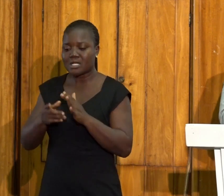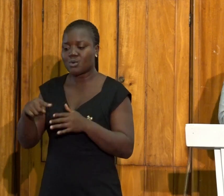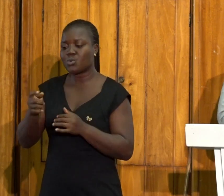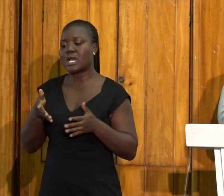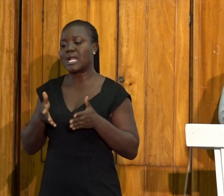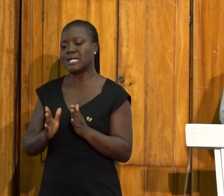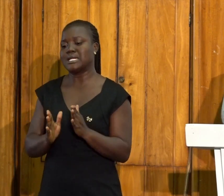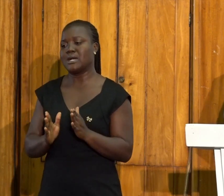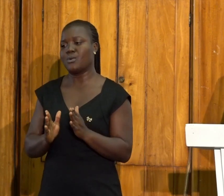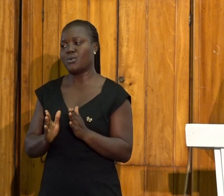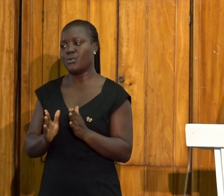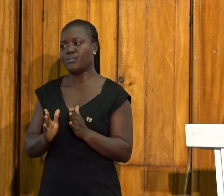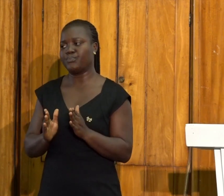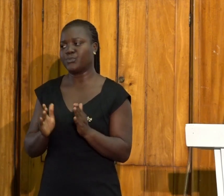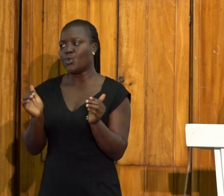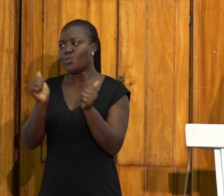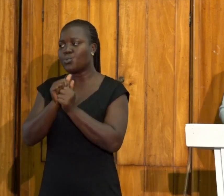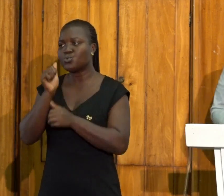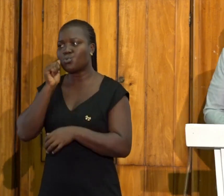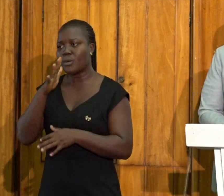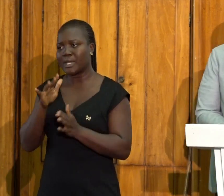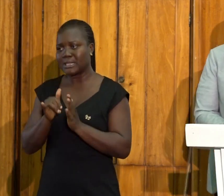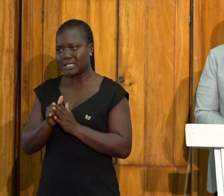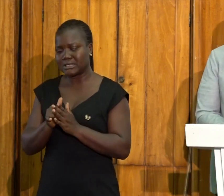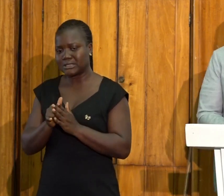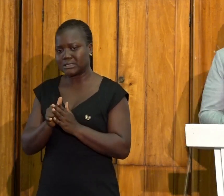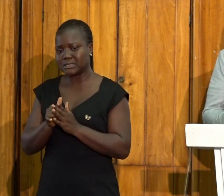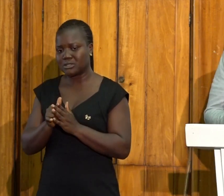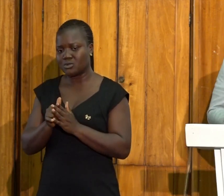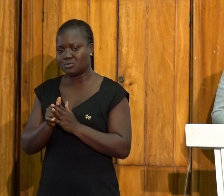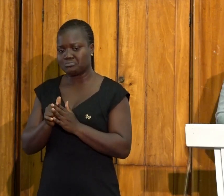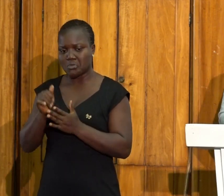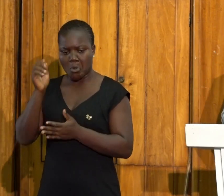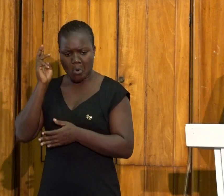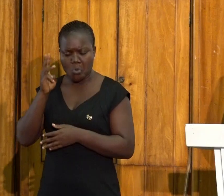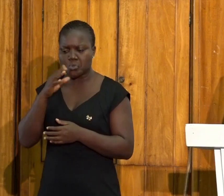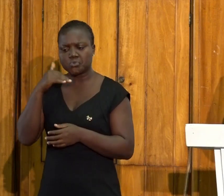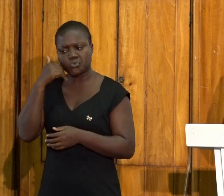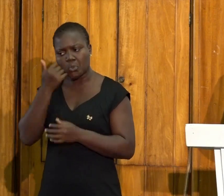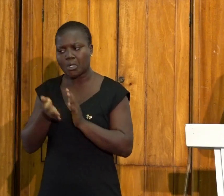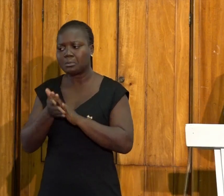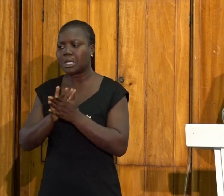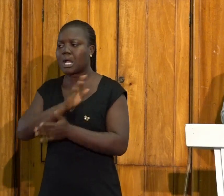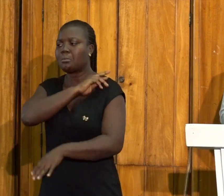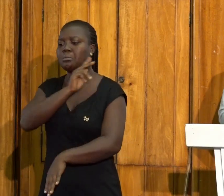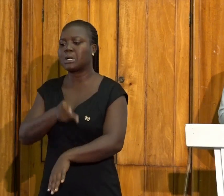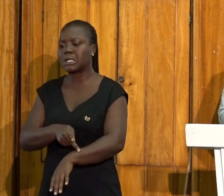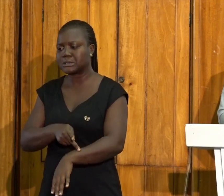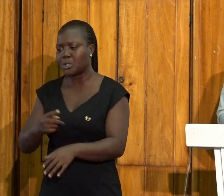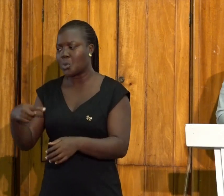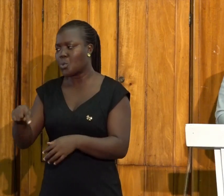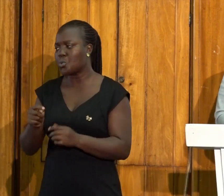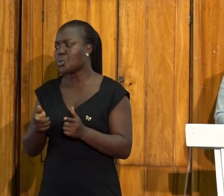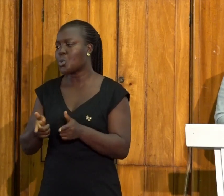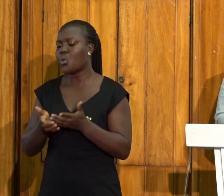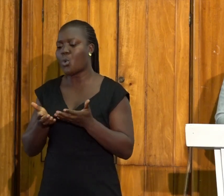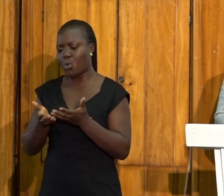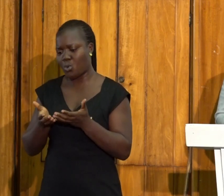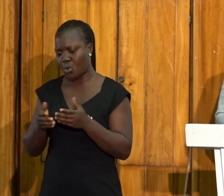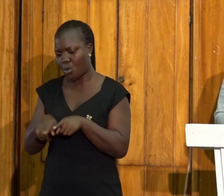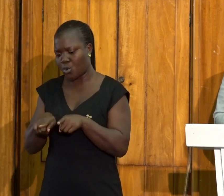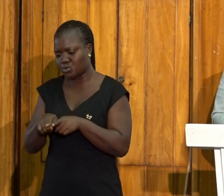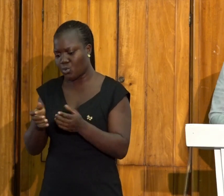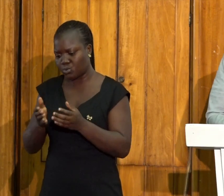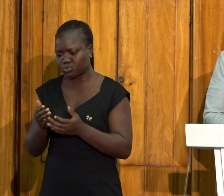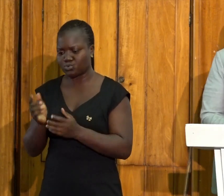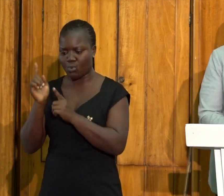with consent, women that will be becoming pregnant during this trial. So we will also likely going to get information about